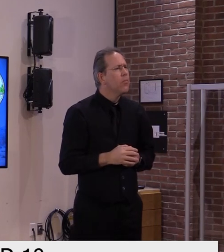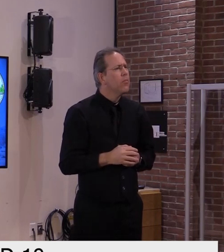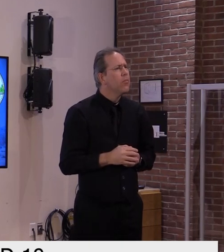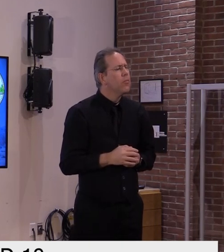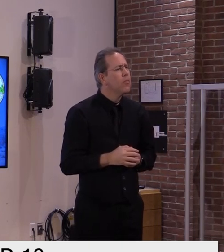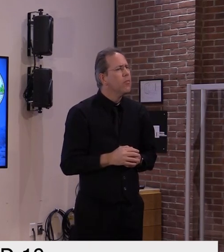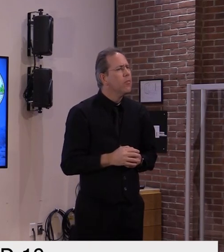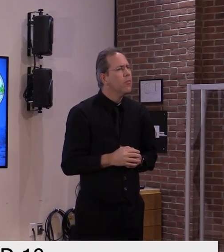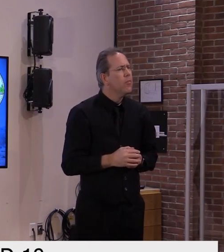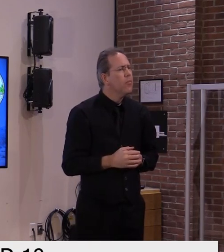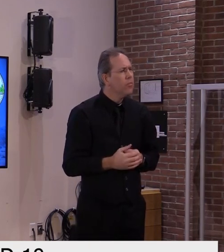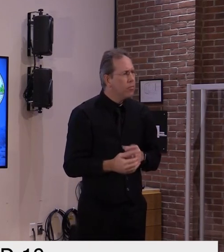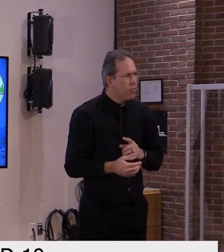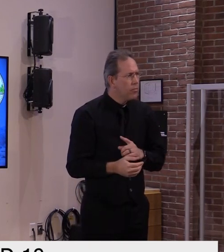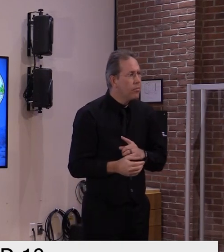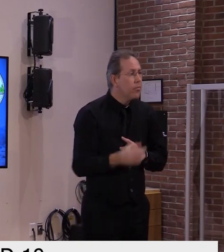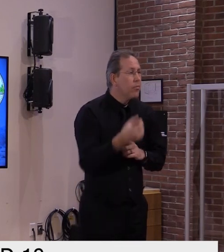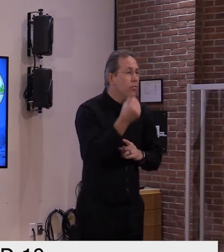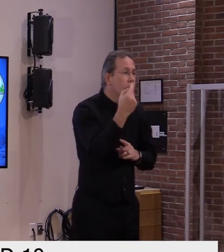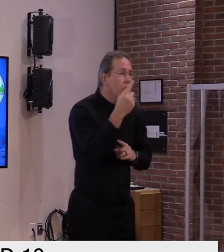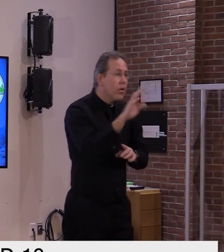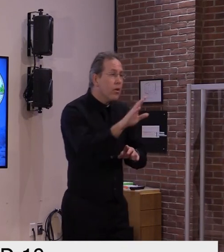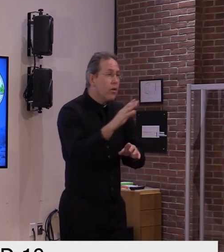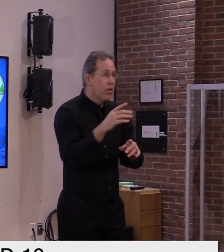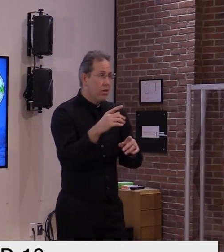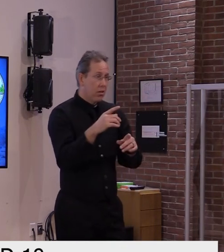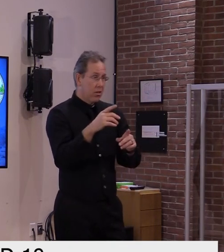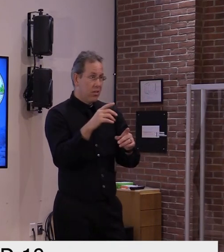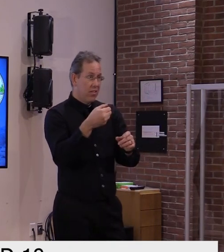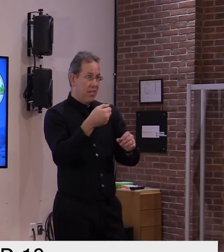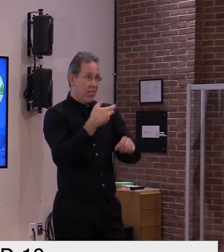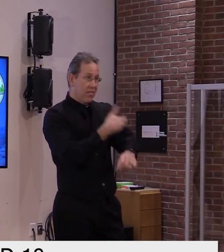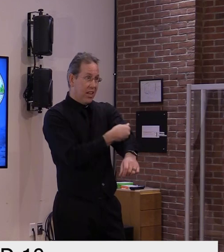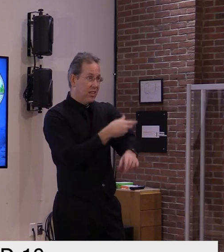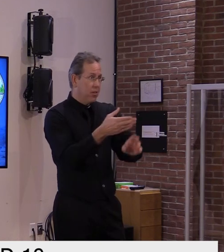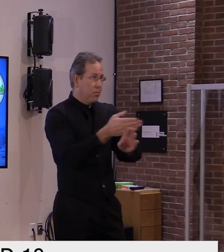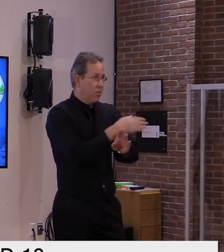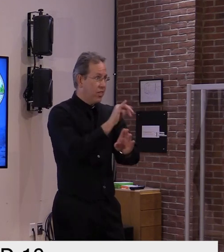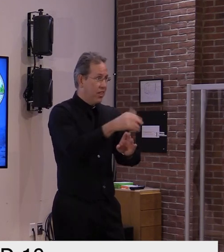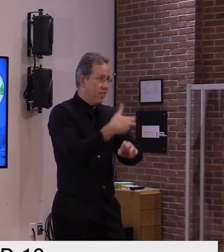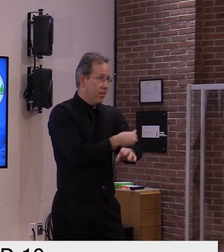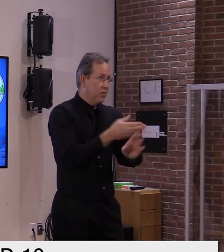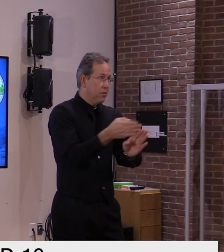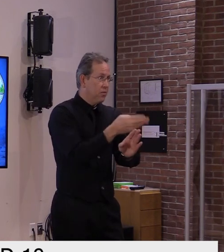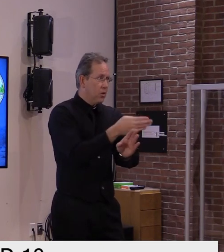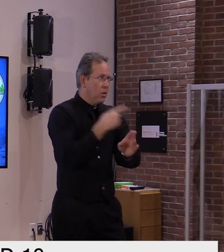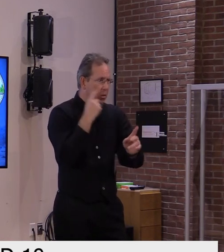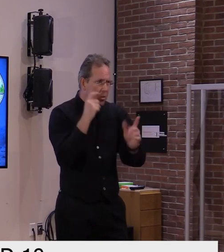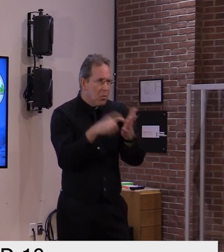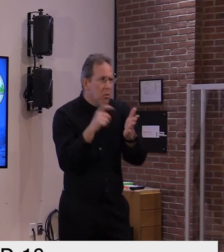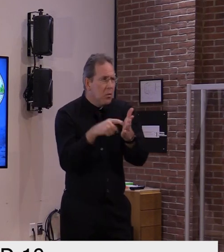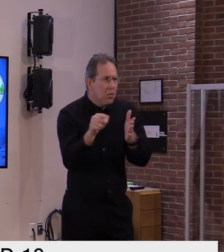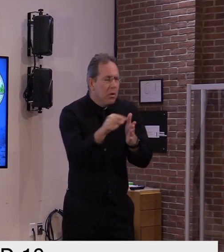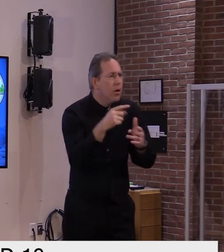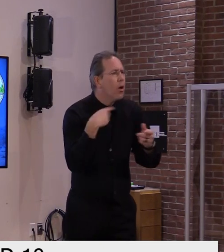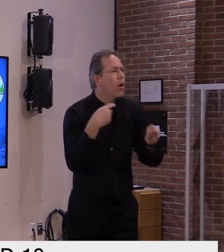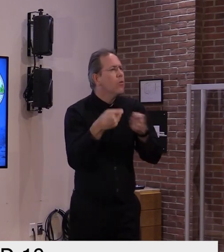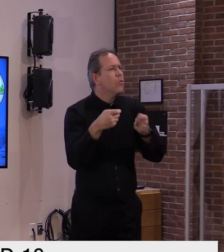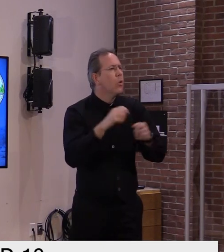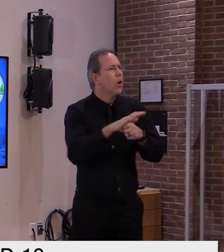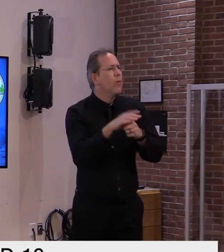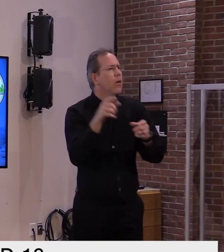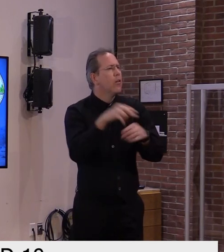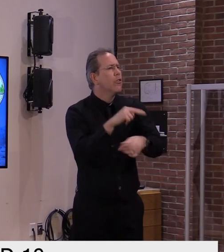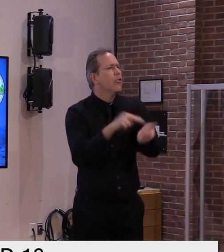a little ahead of the vaccine, as well as while we've been vaccinating. So that's favorable news. And if we can